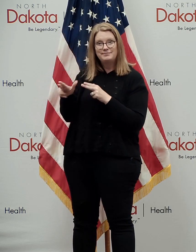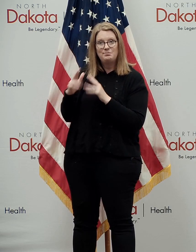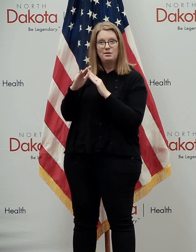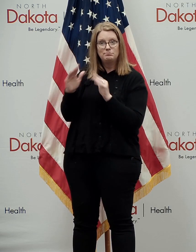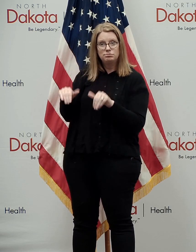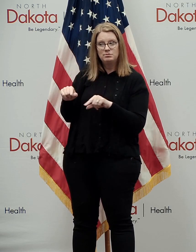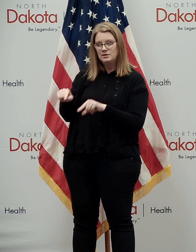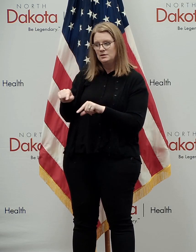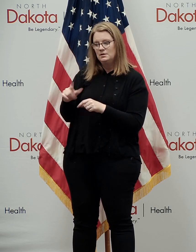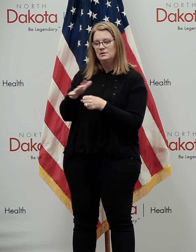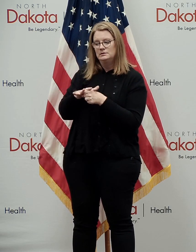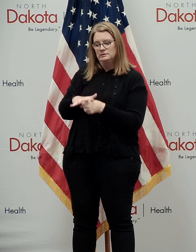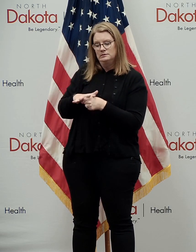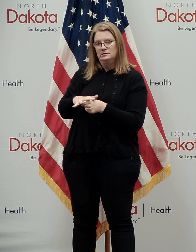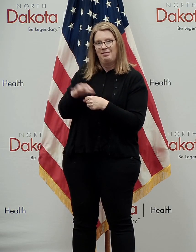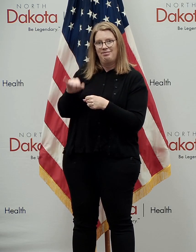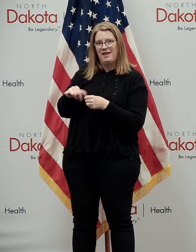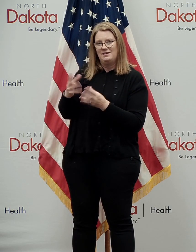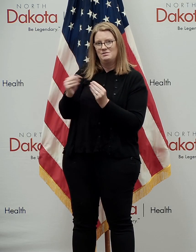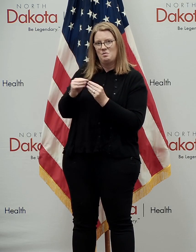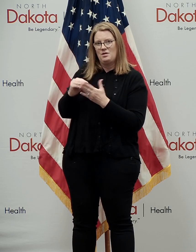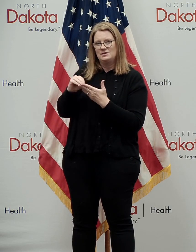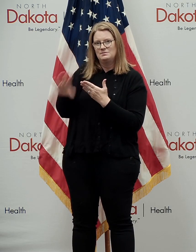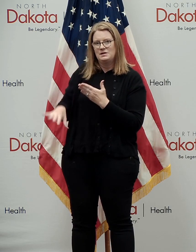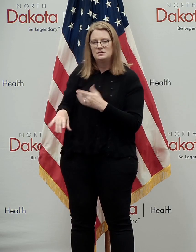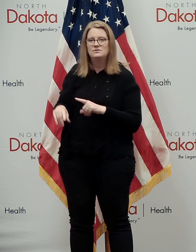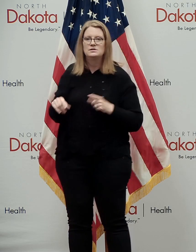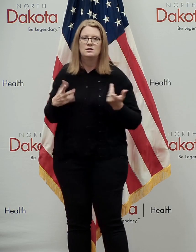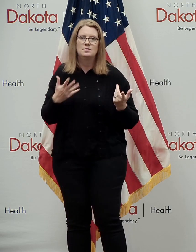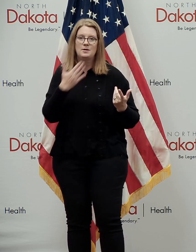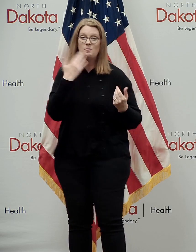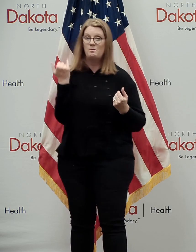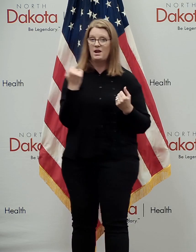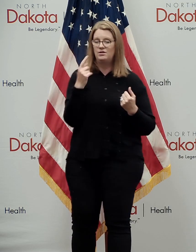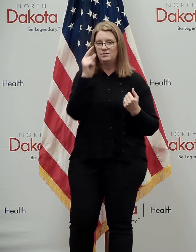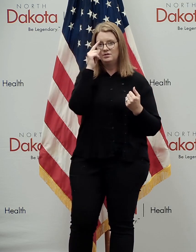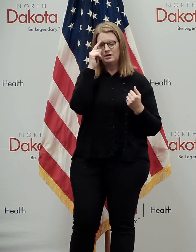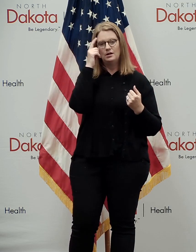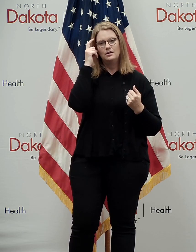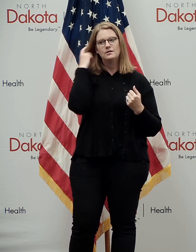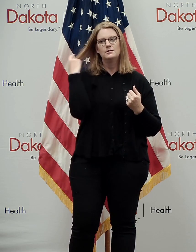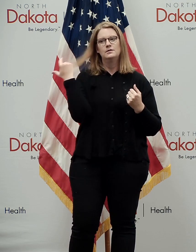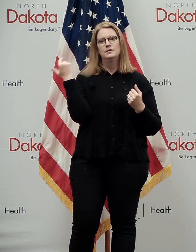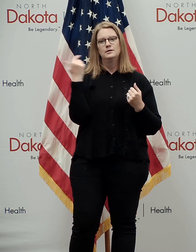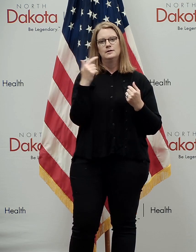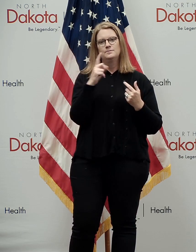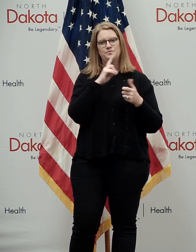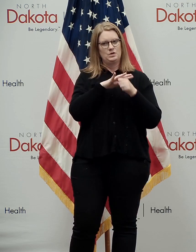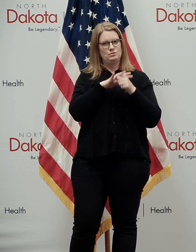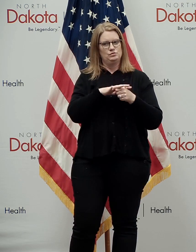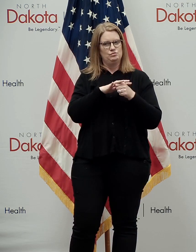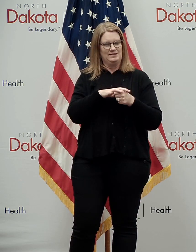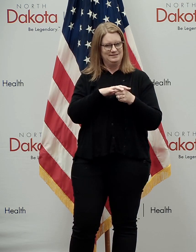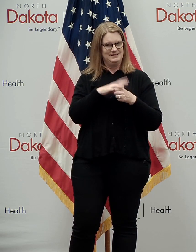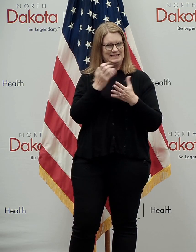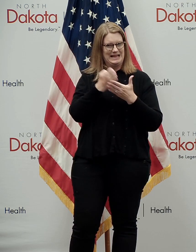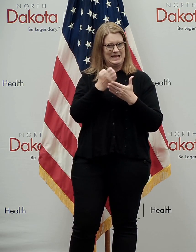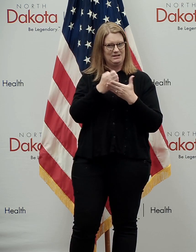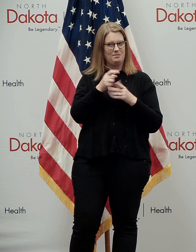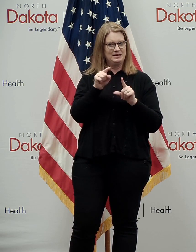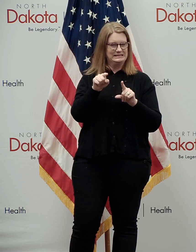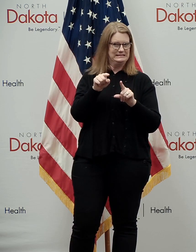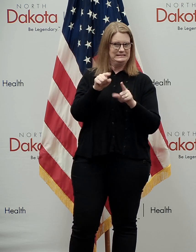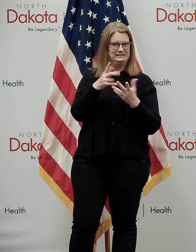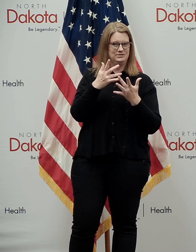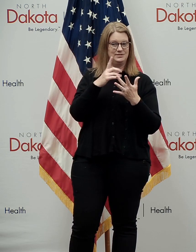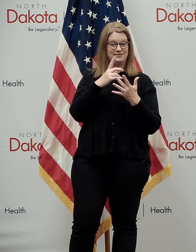services, much more expensive. So the most cost effective we can do for those at the most distressed end of the economic scale is to